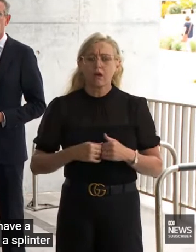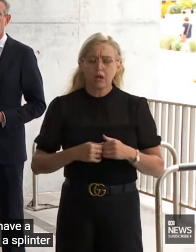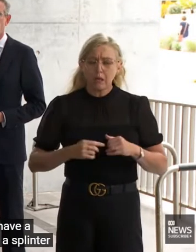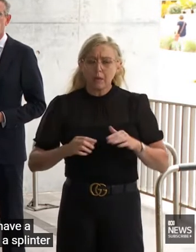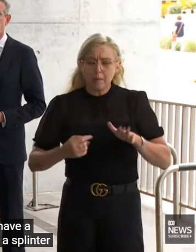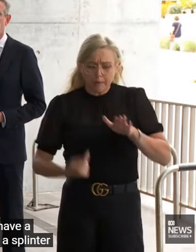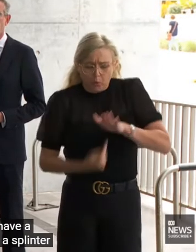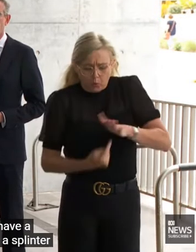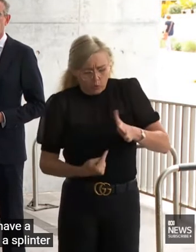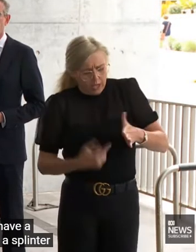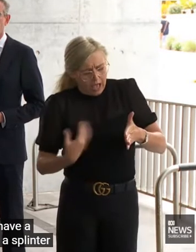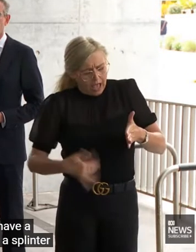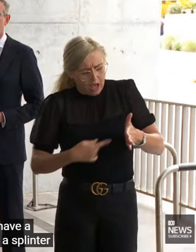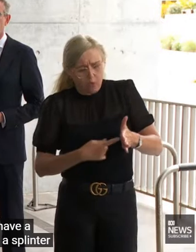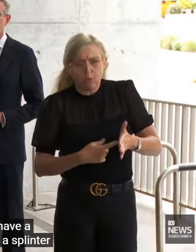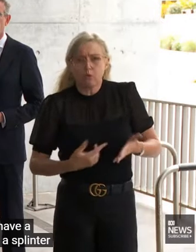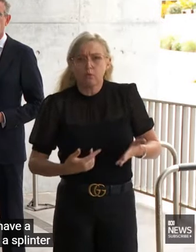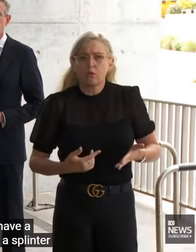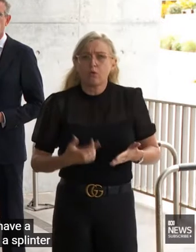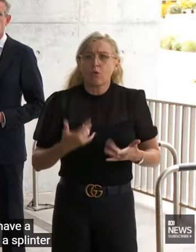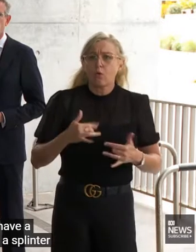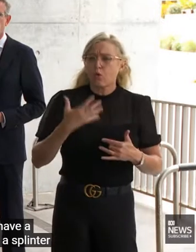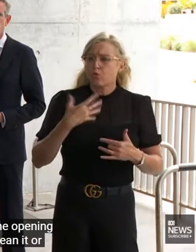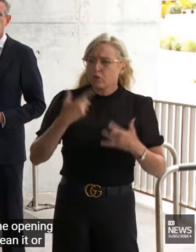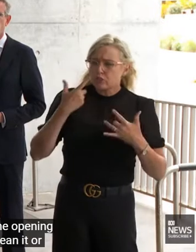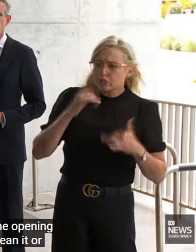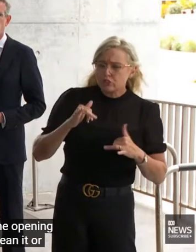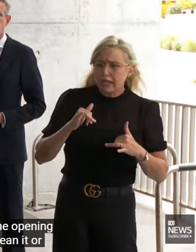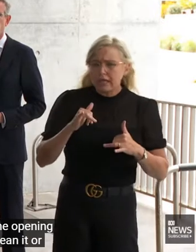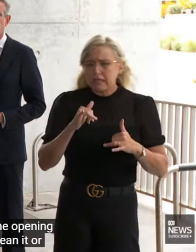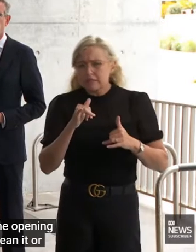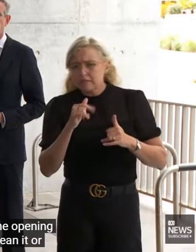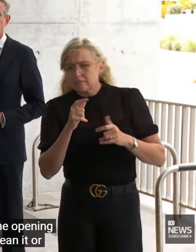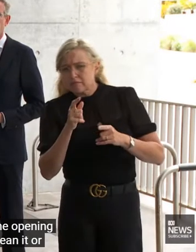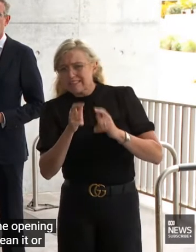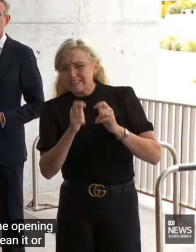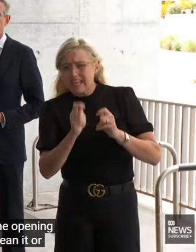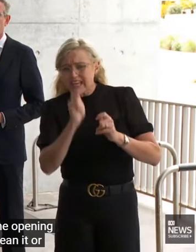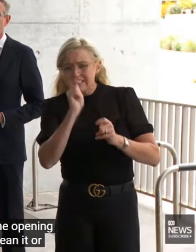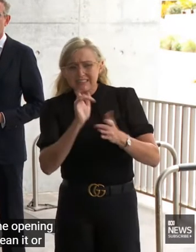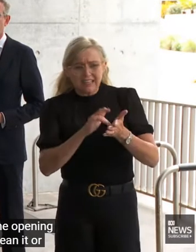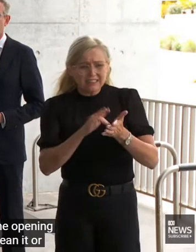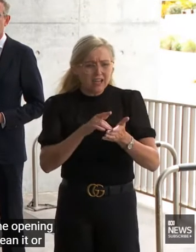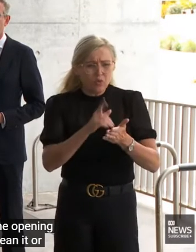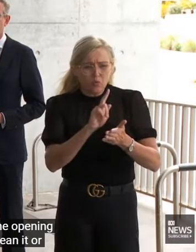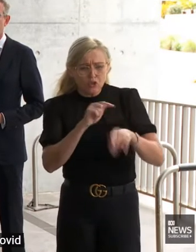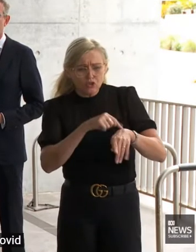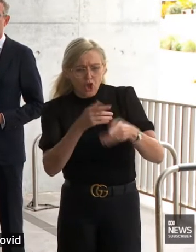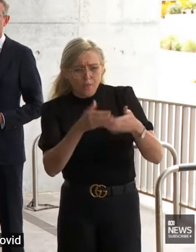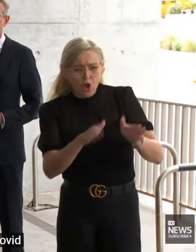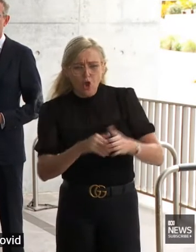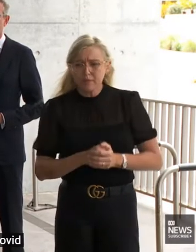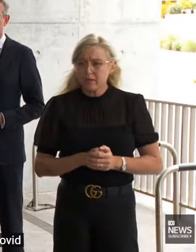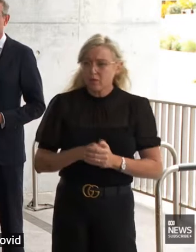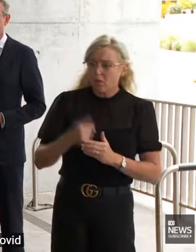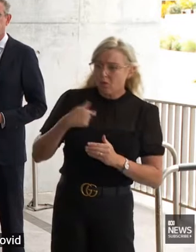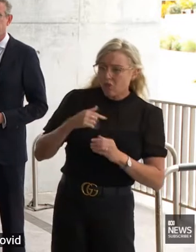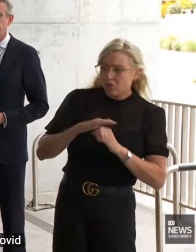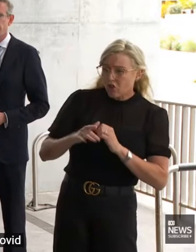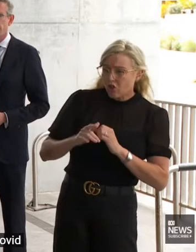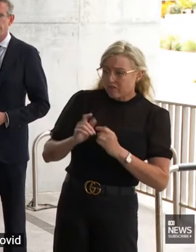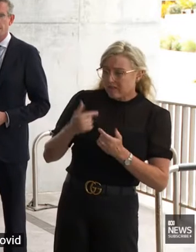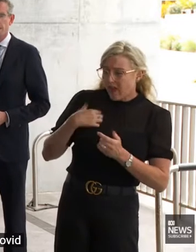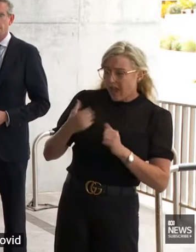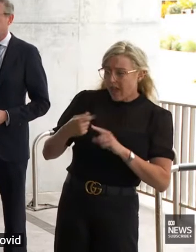splinter, if you want to check the opening hours of a testing clinic or follow up on a COVID vaccination, please do